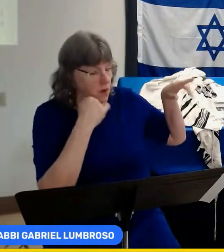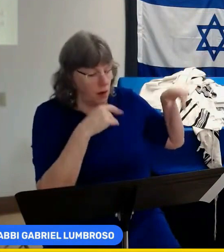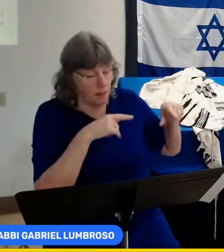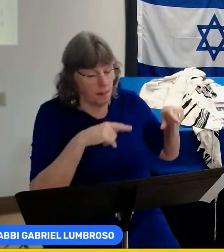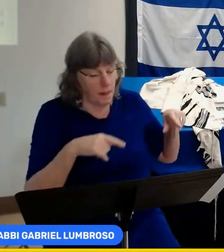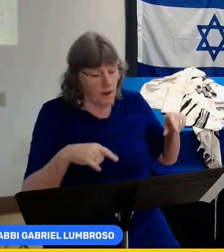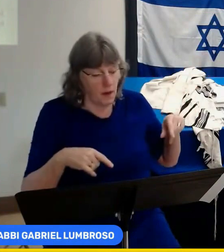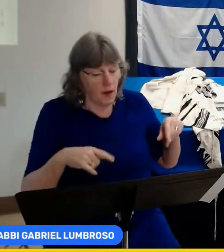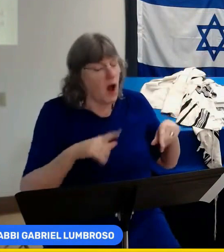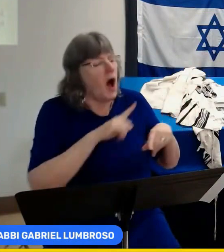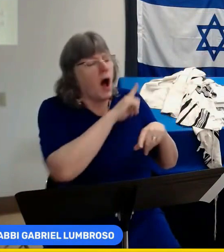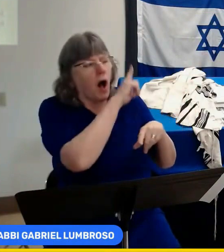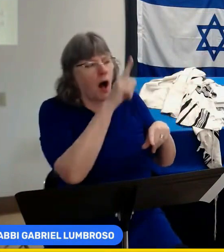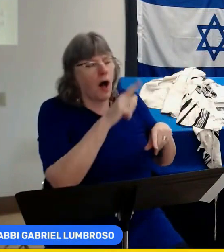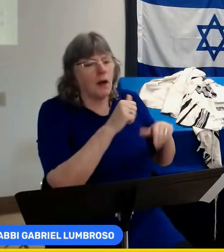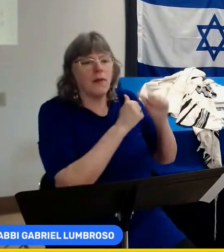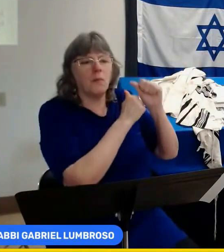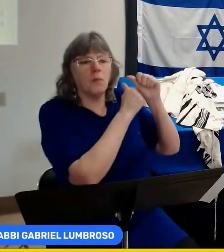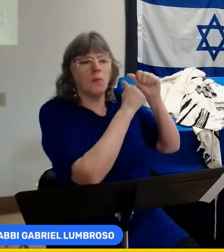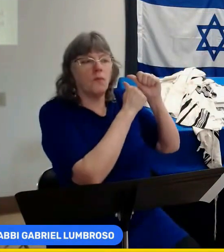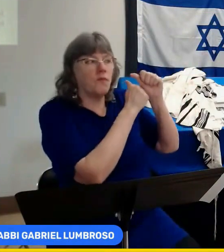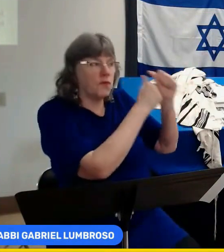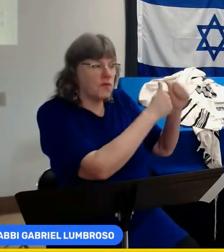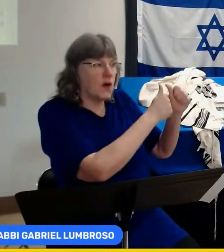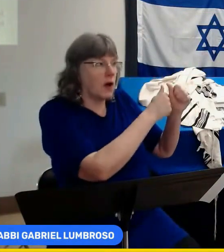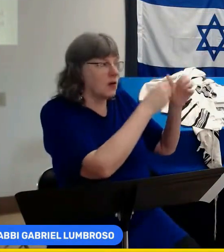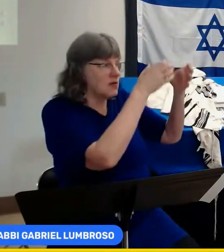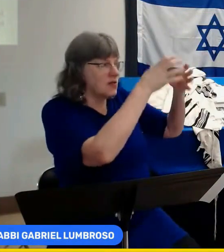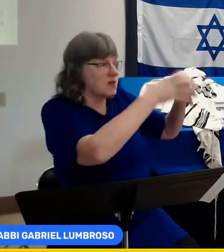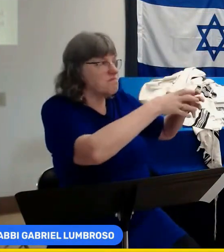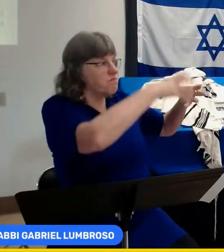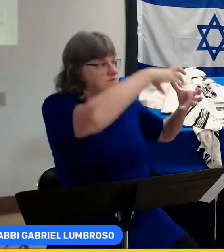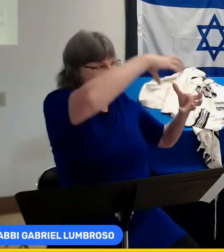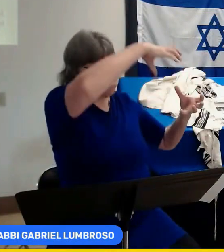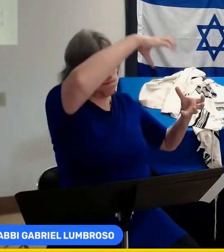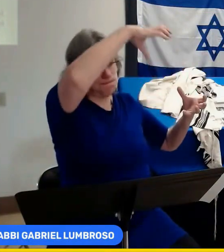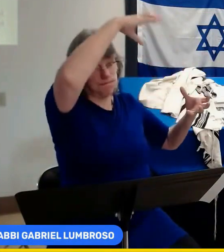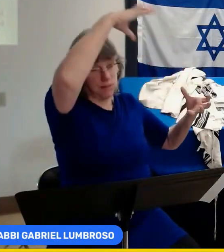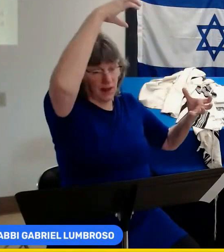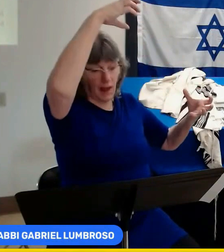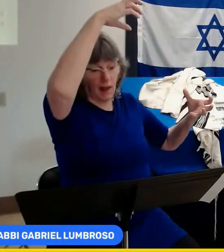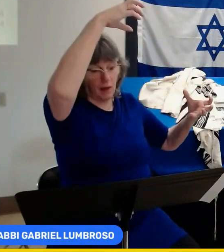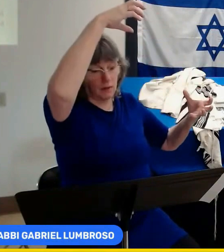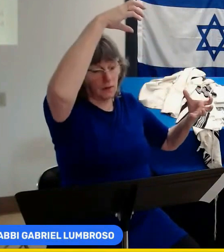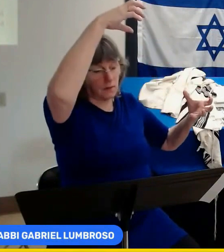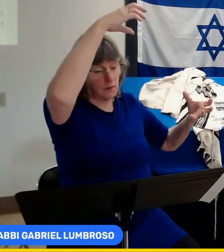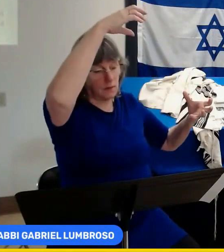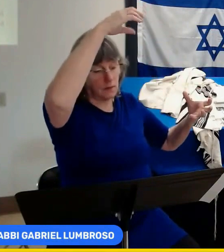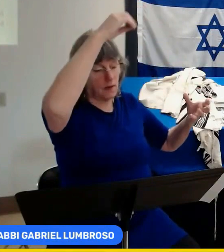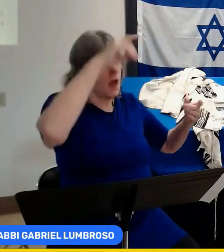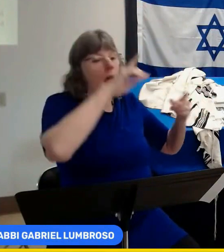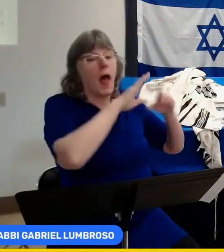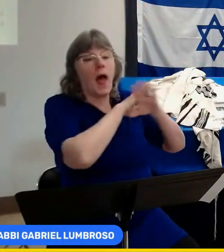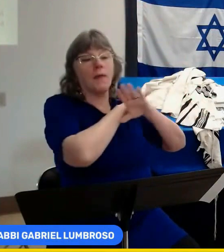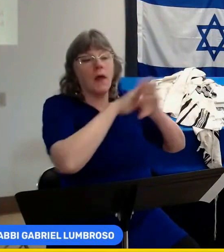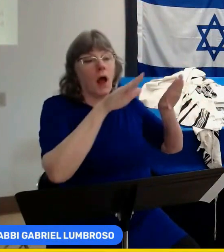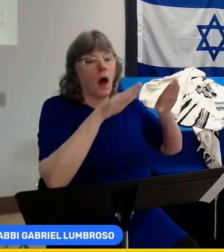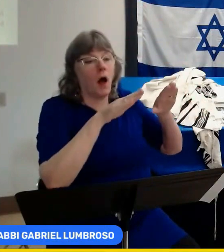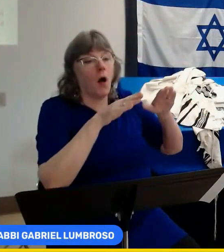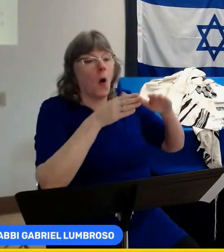something, right? That's what he says. "I don't want you to miss the significance of what happened to our fathers. All of them were guided by the